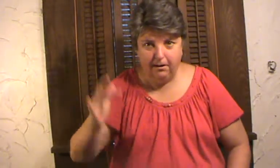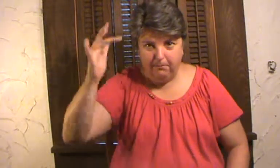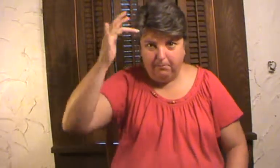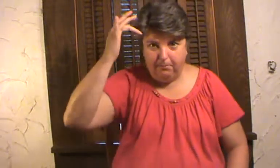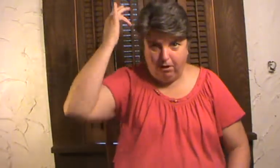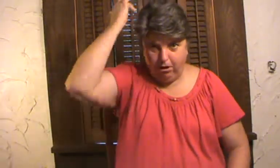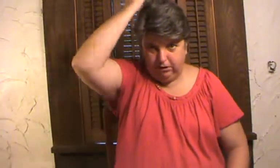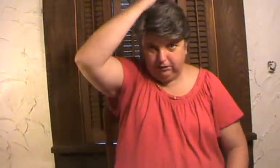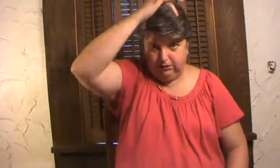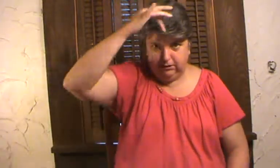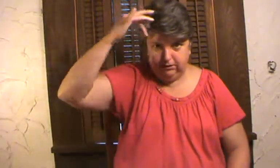Bald,